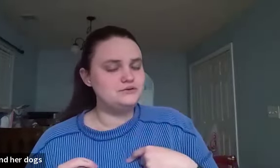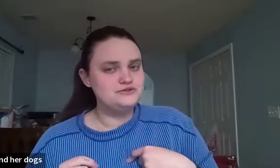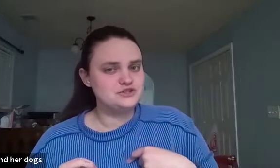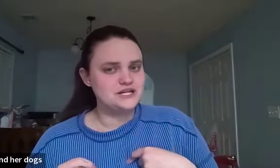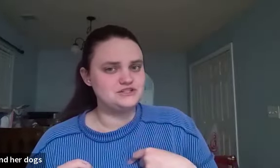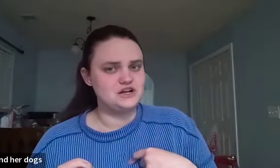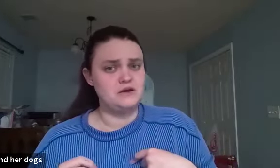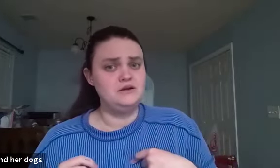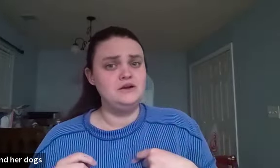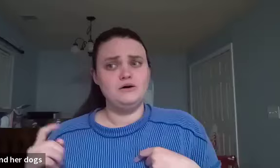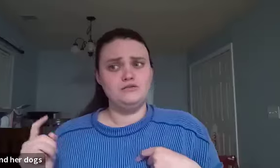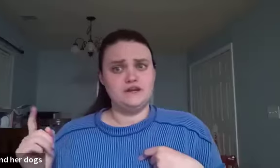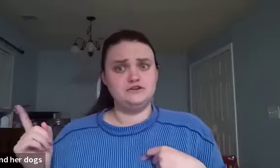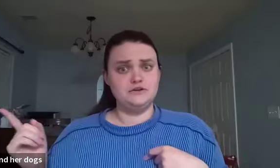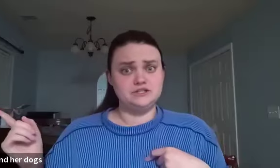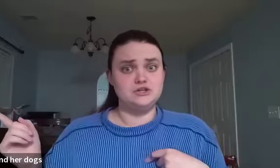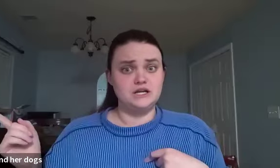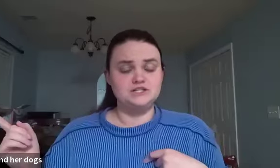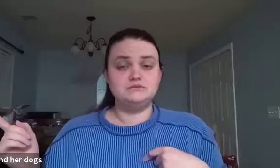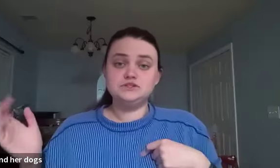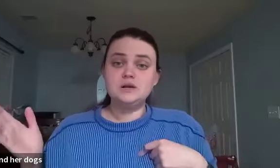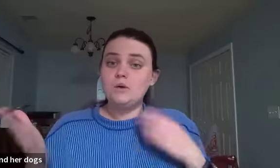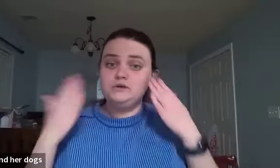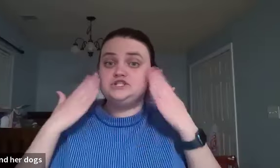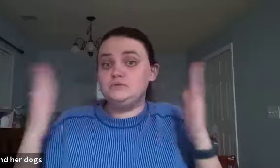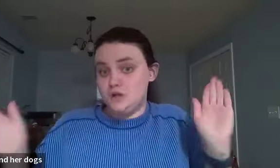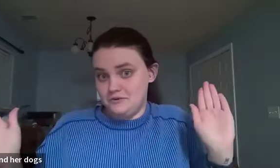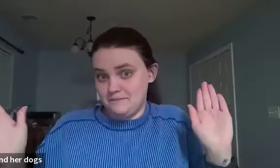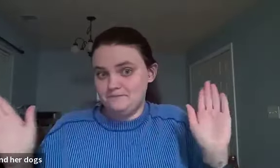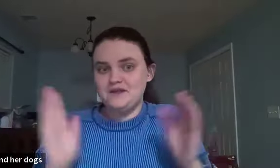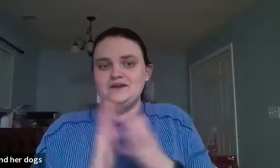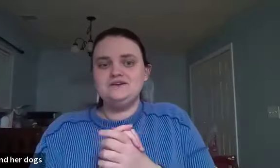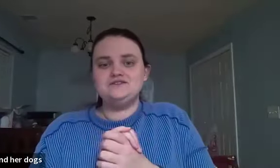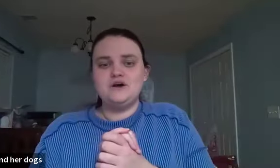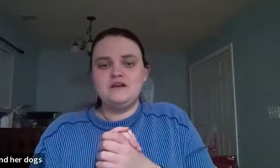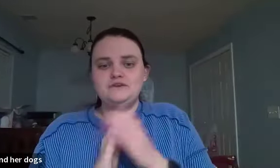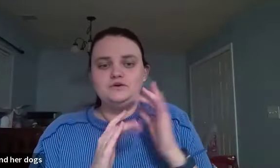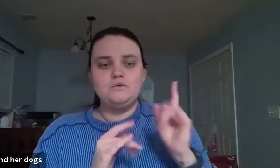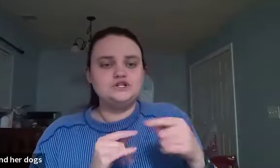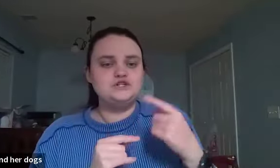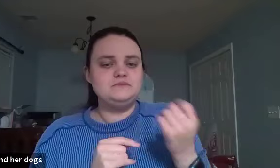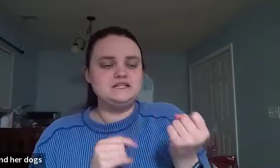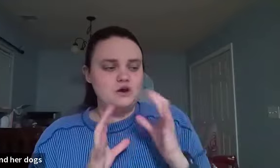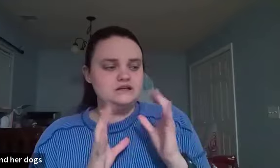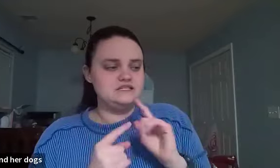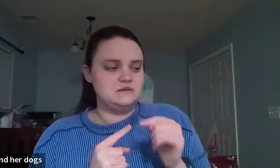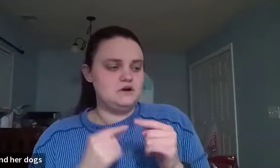don't use strangers talking about they're being strange. We're talking about we just don't know them. So if you were to be talking to someone